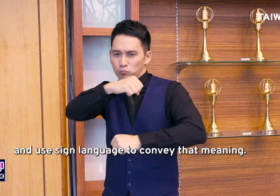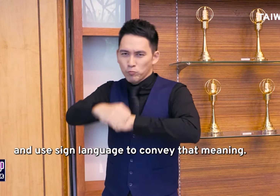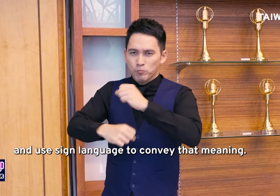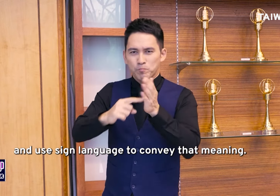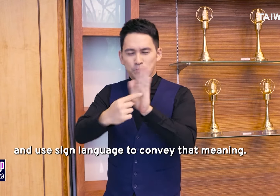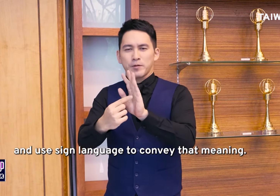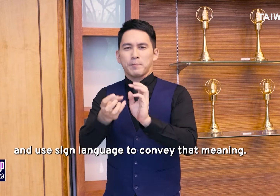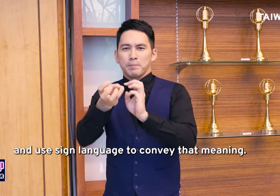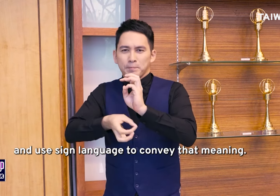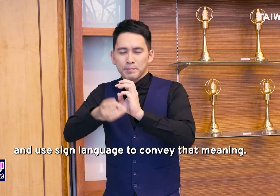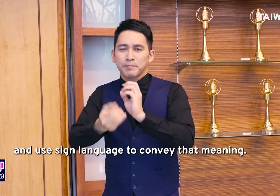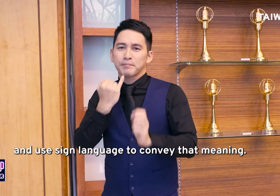that meaning.